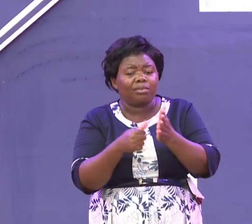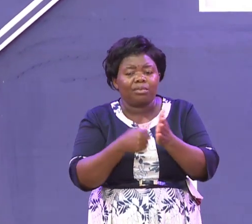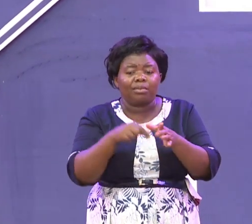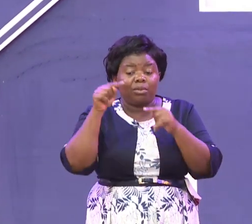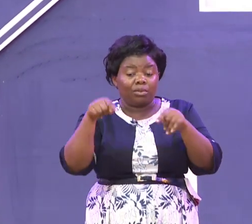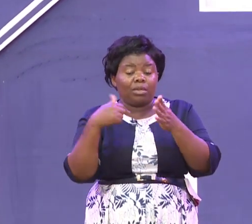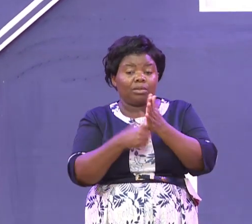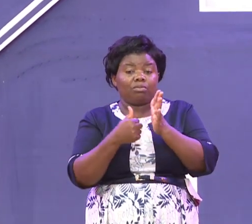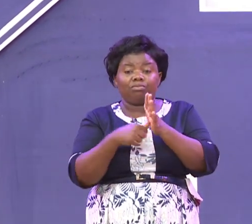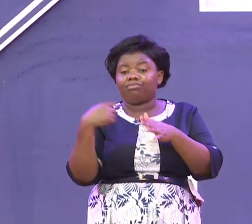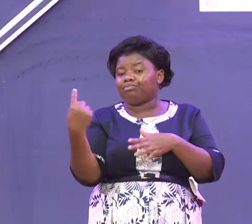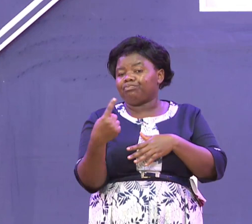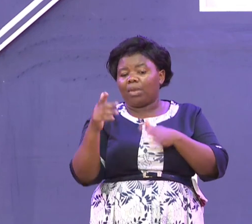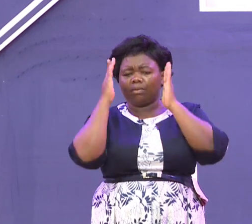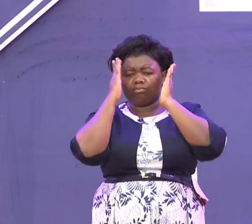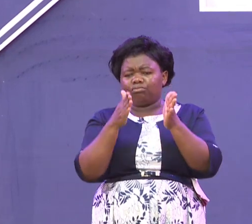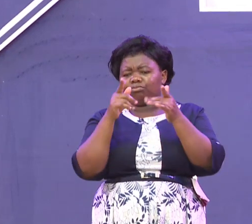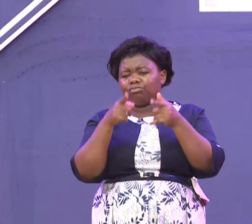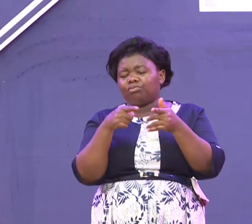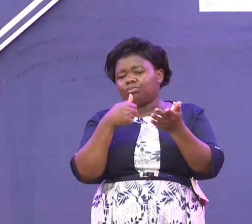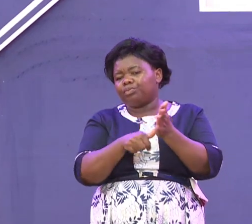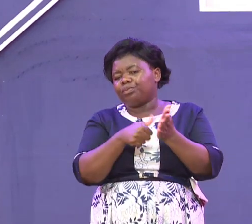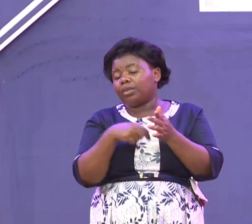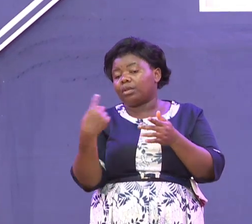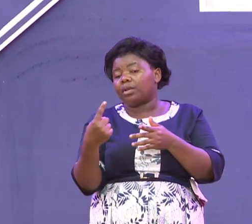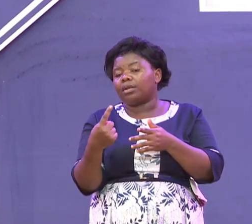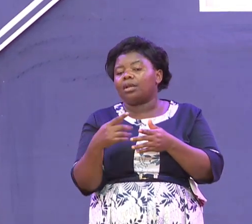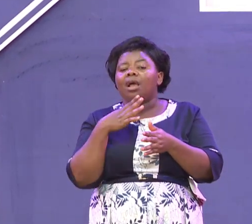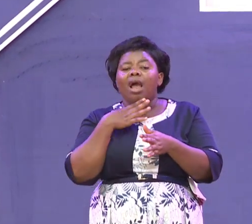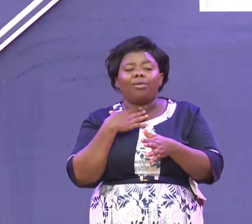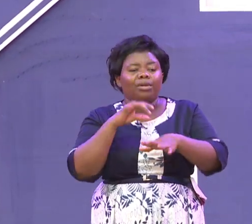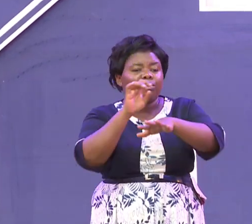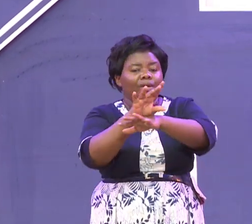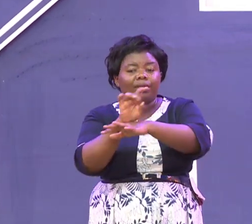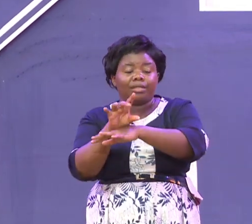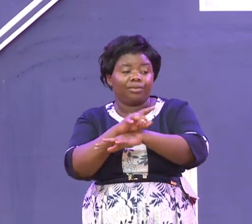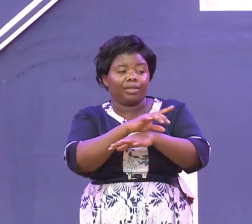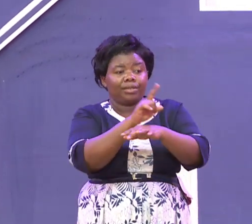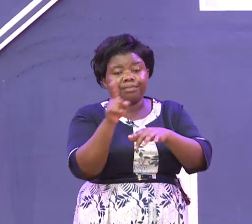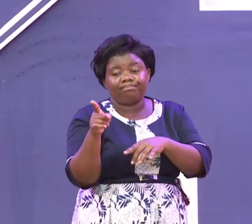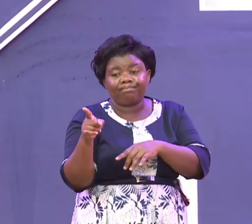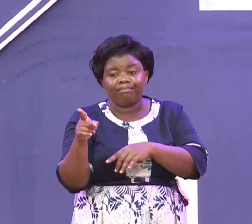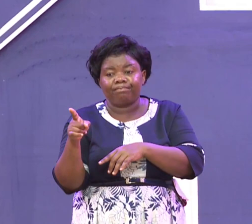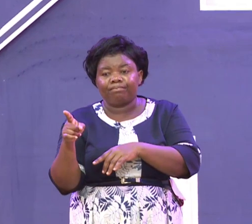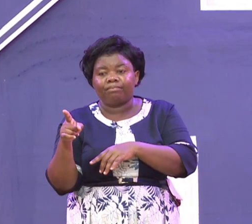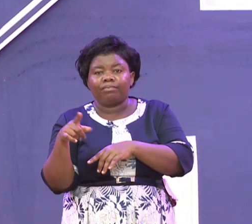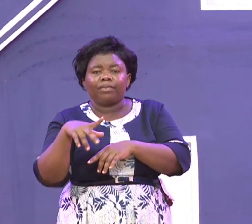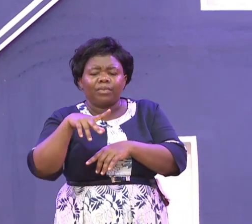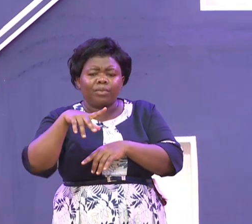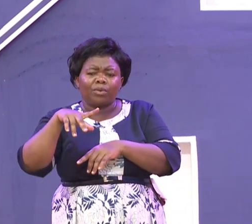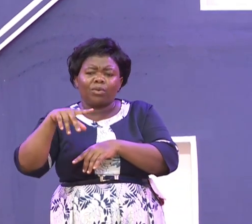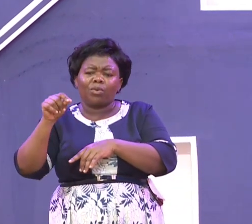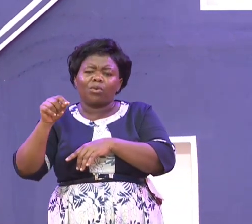We focus our minds on the today problem. Njagala kuwa magezi. I want to advise you. Gendo